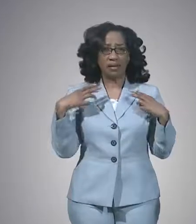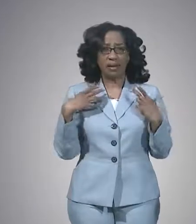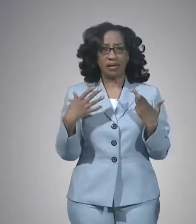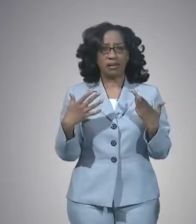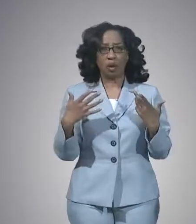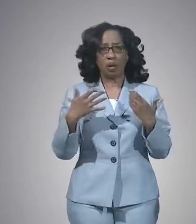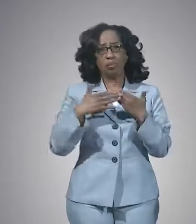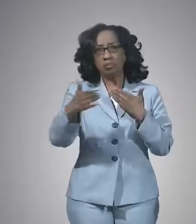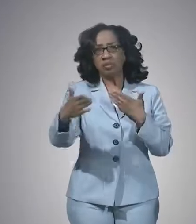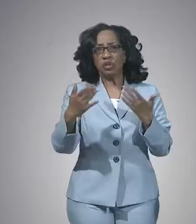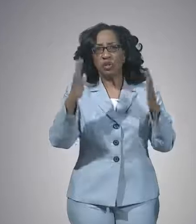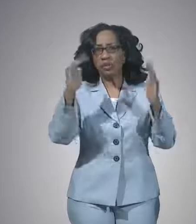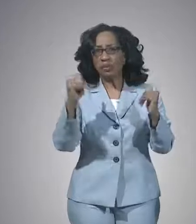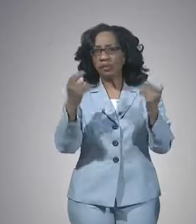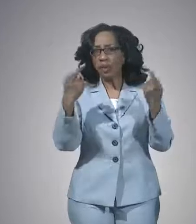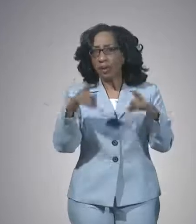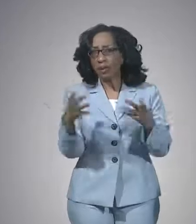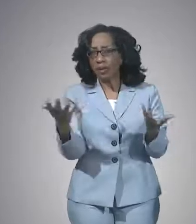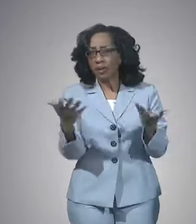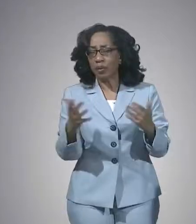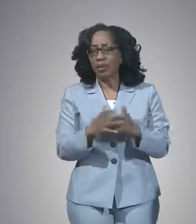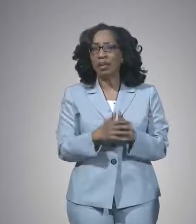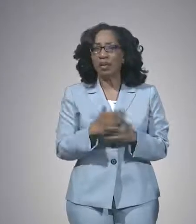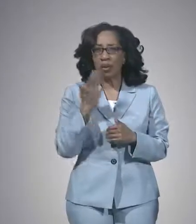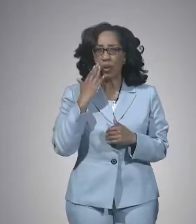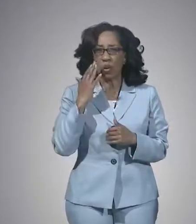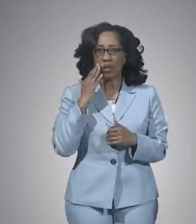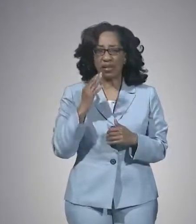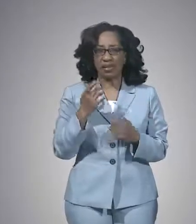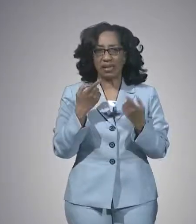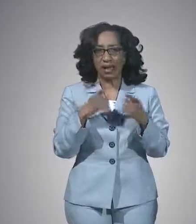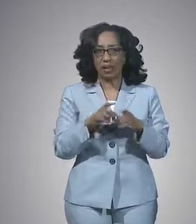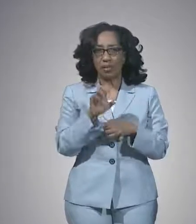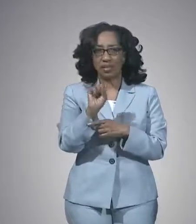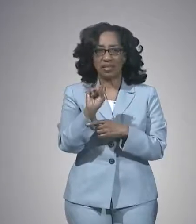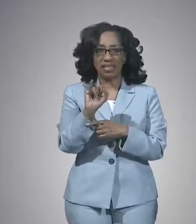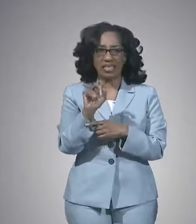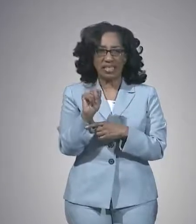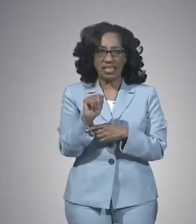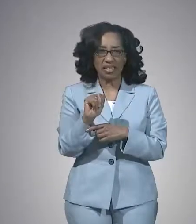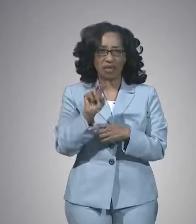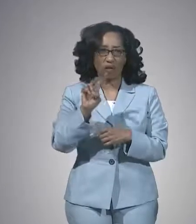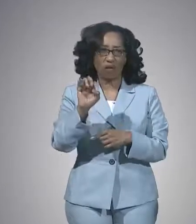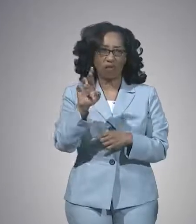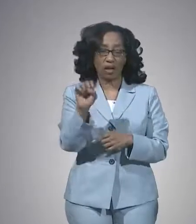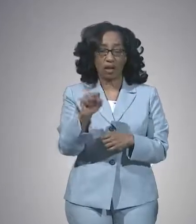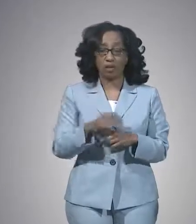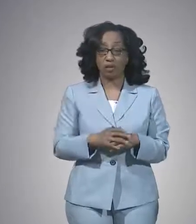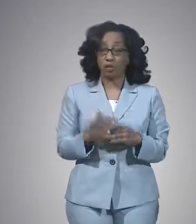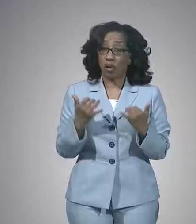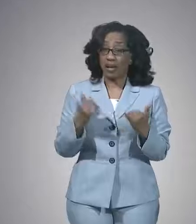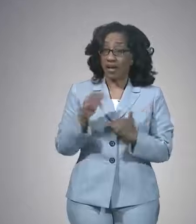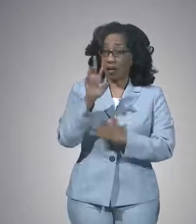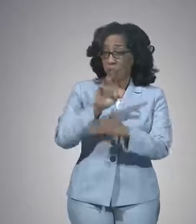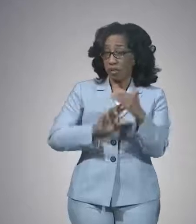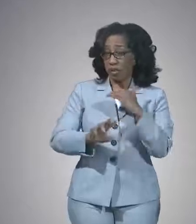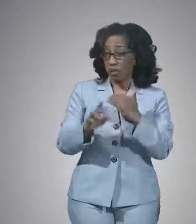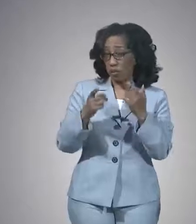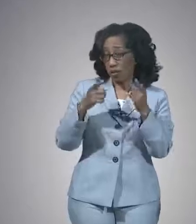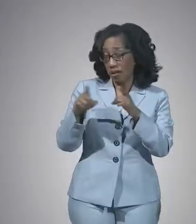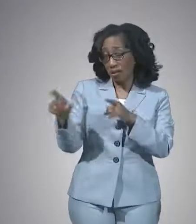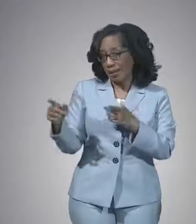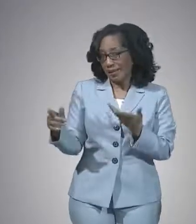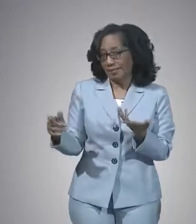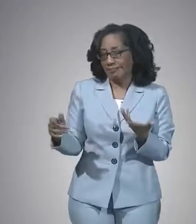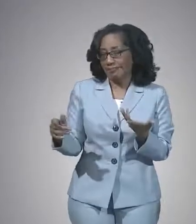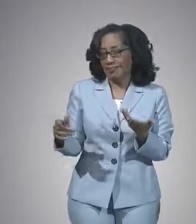seasonal virus? Great question. So right now we're not projecting what the RT will do because frankly we